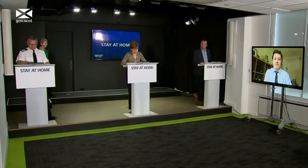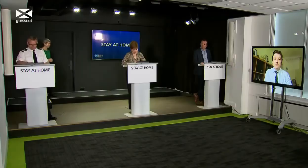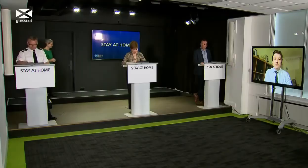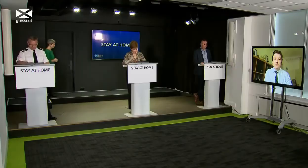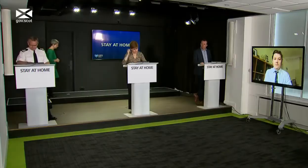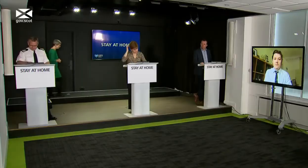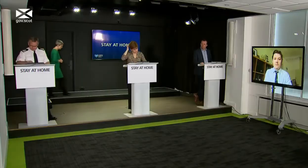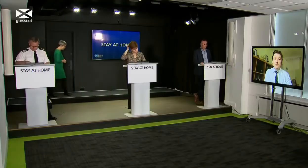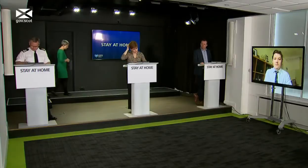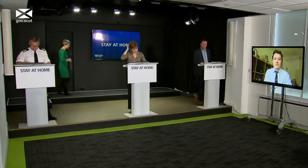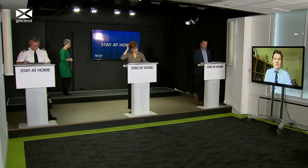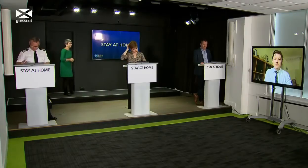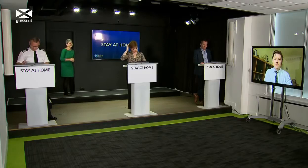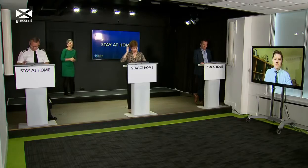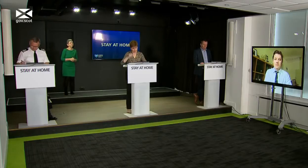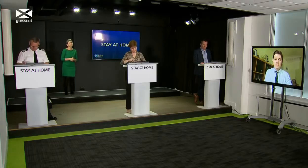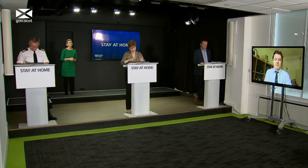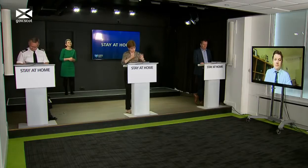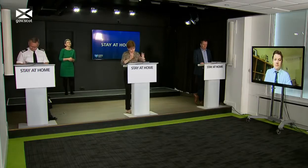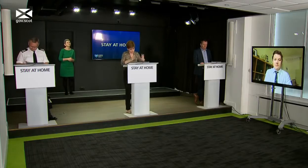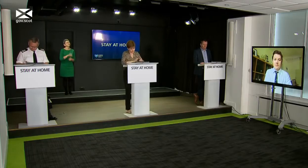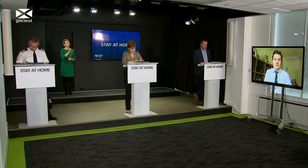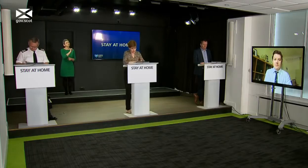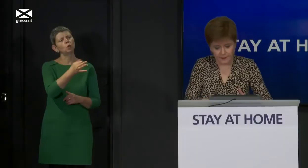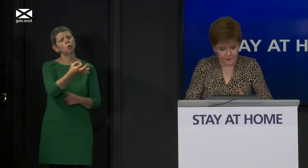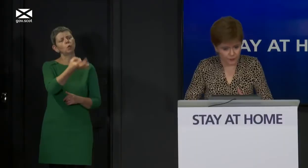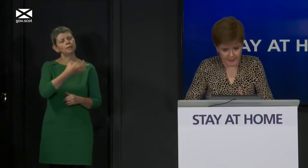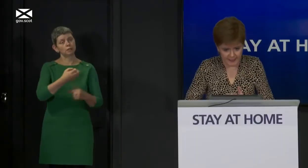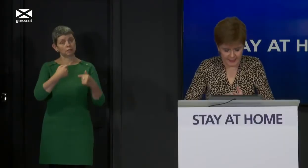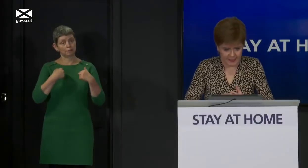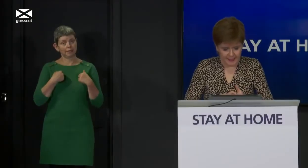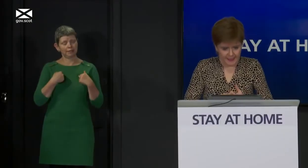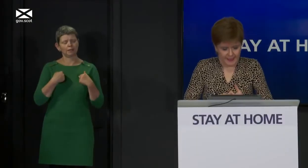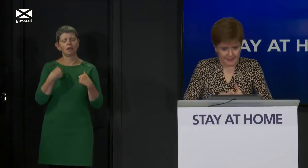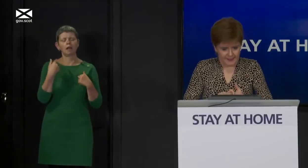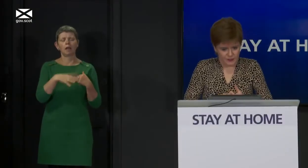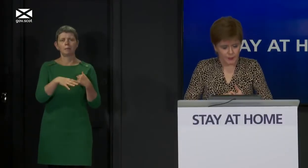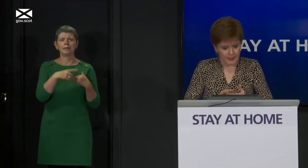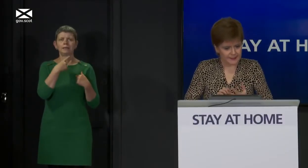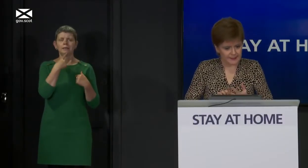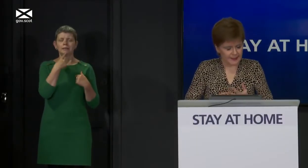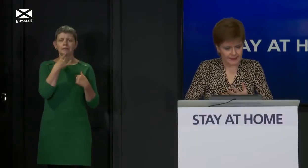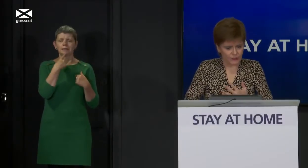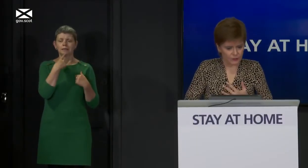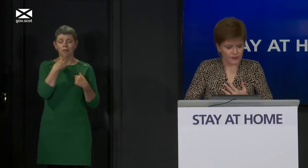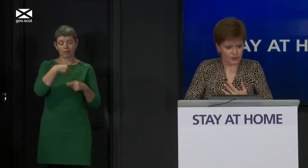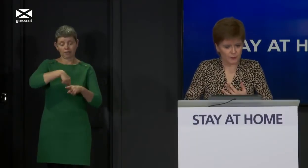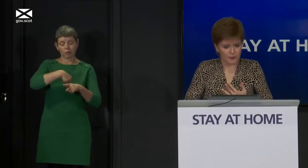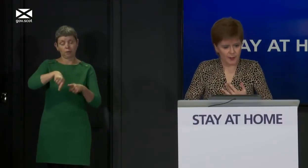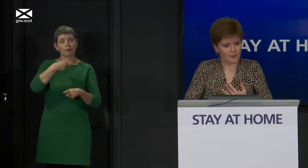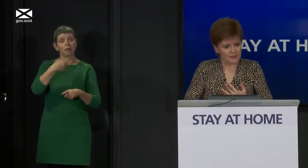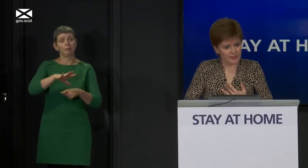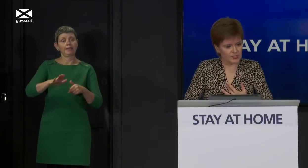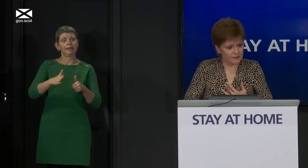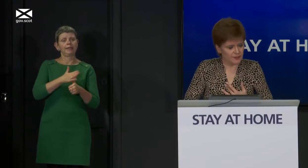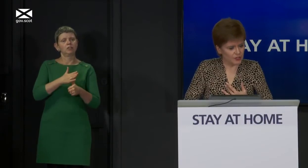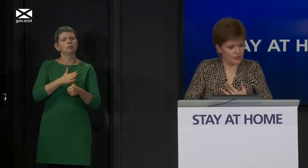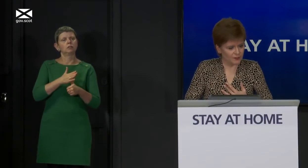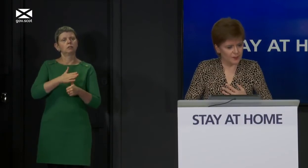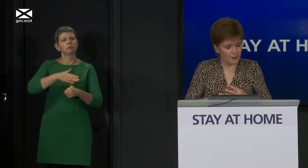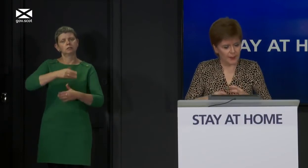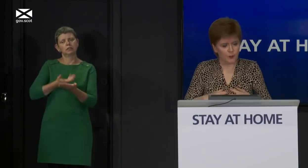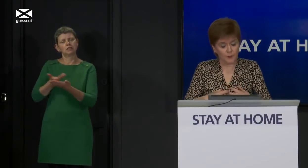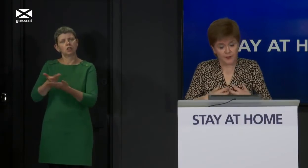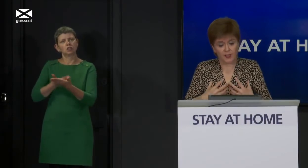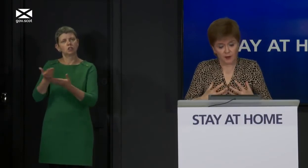In relation to your question to me, I've already this week had an initial discussion with the Permanent Secretary of the